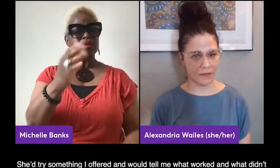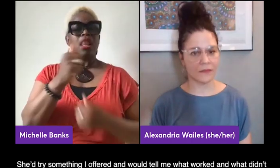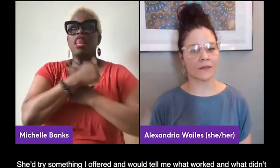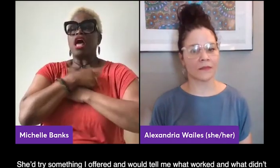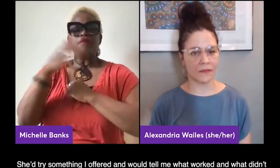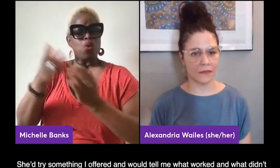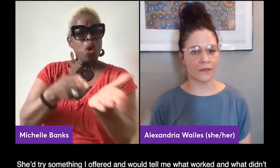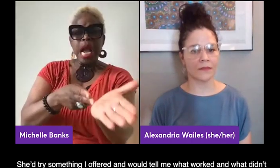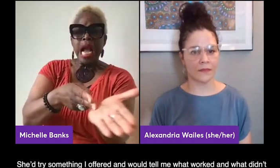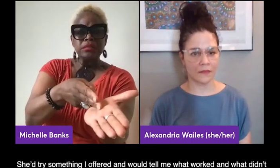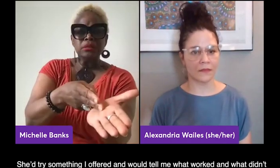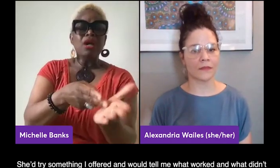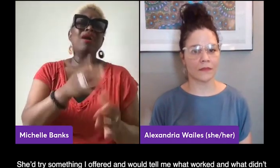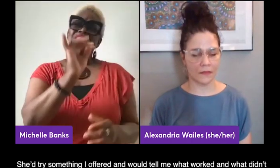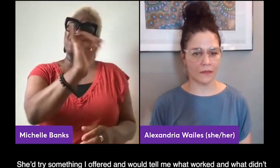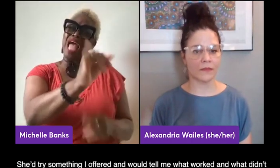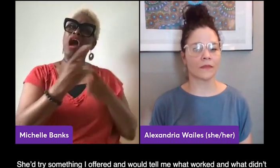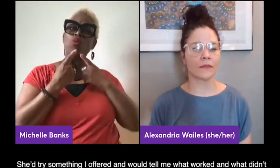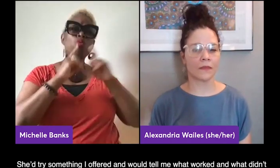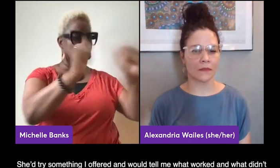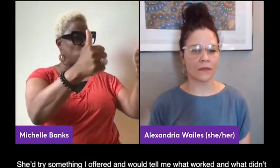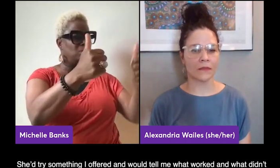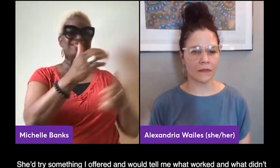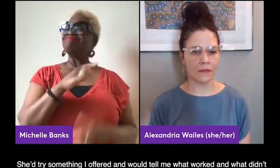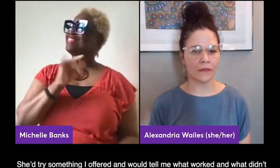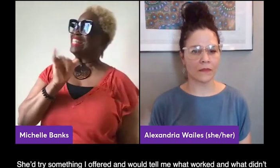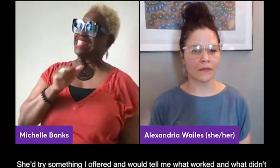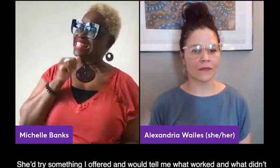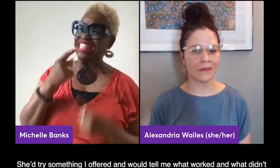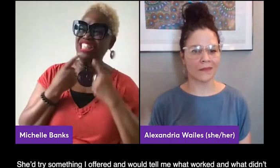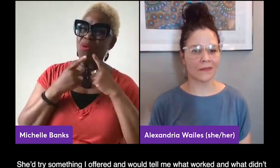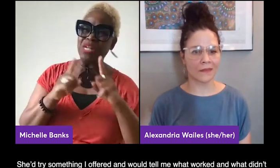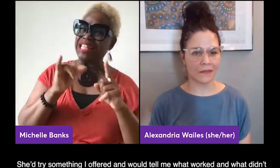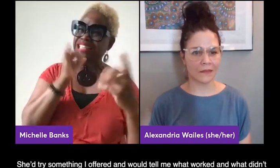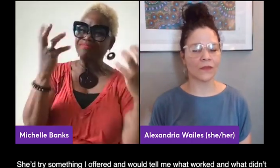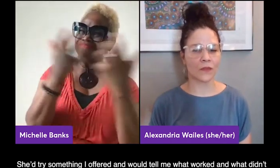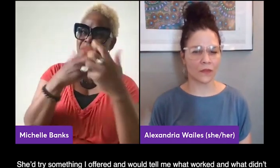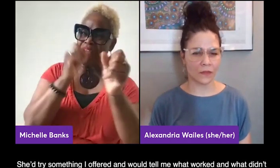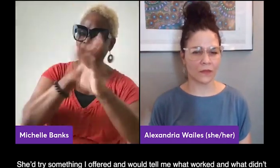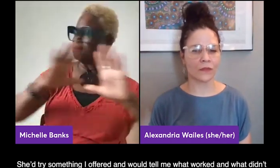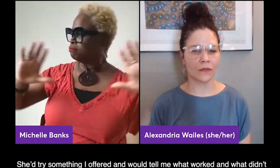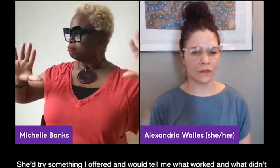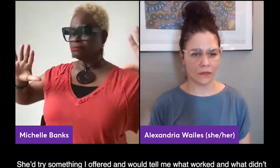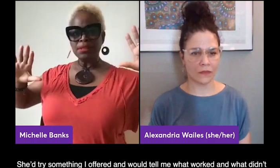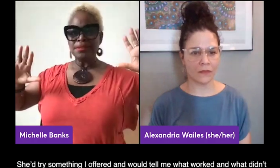vision. I loved her honesty, her directness. She would just say it didn't match her vision.